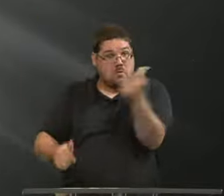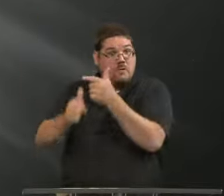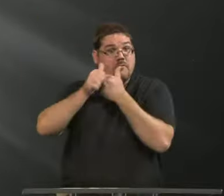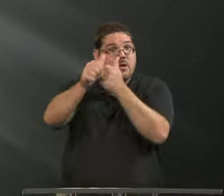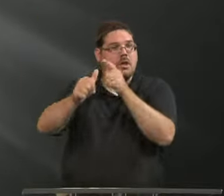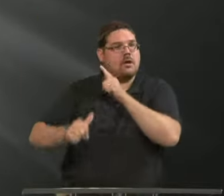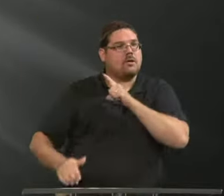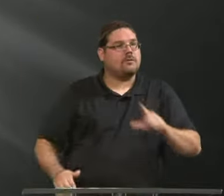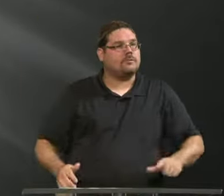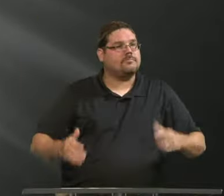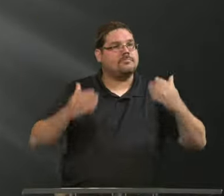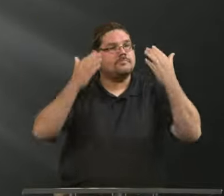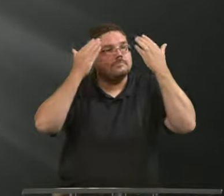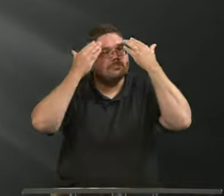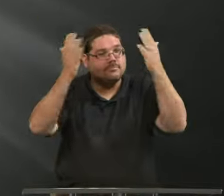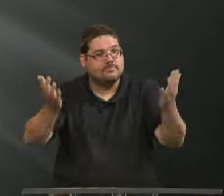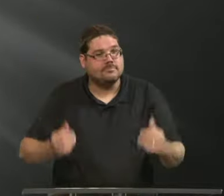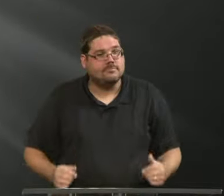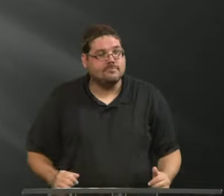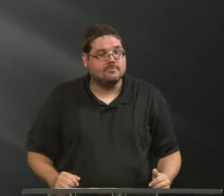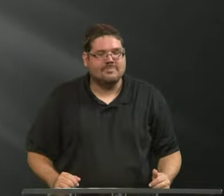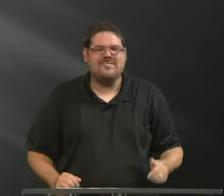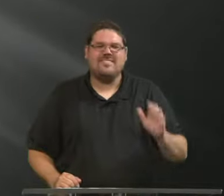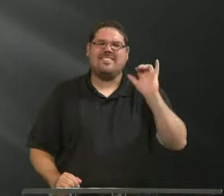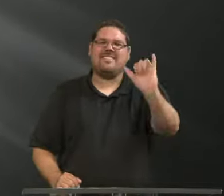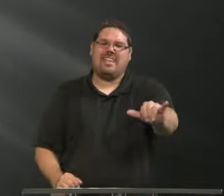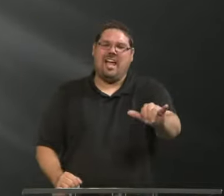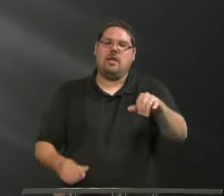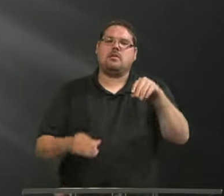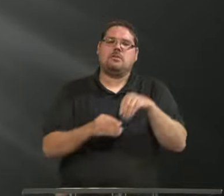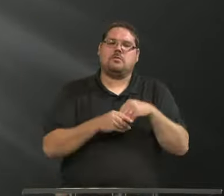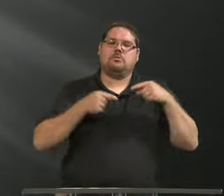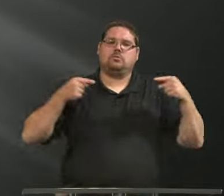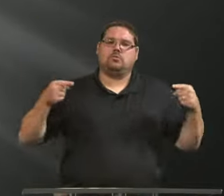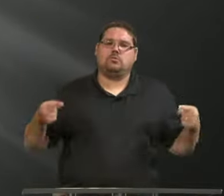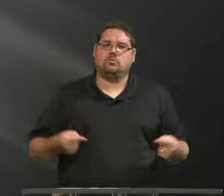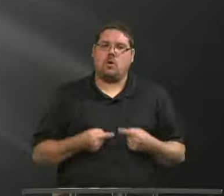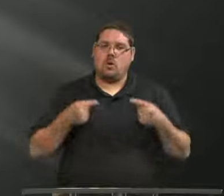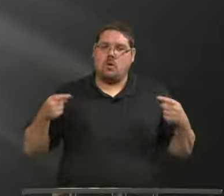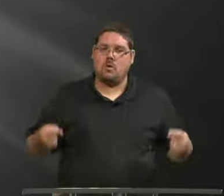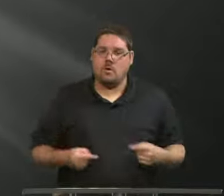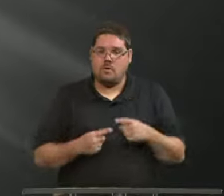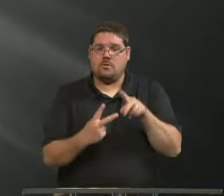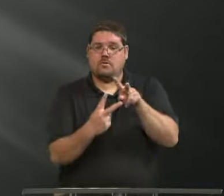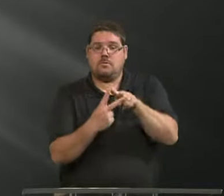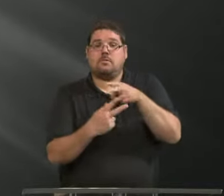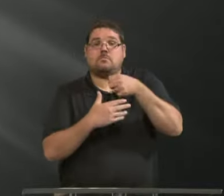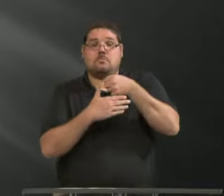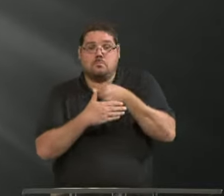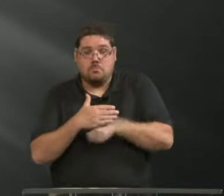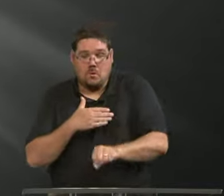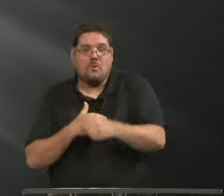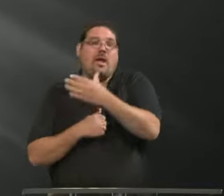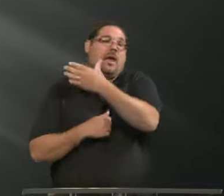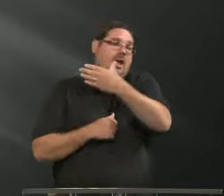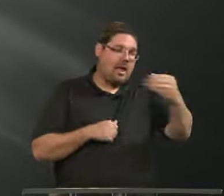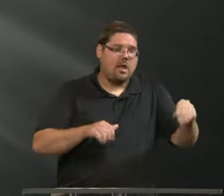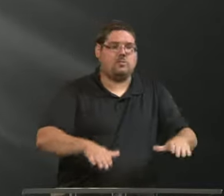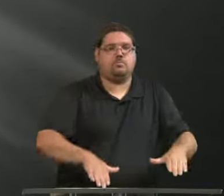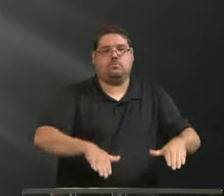away, they will follow the Lord. But we don't know that that will always happen. So yes, this pain and sorrow